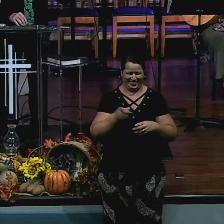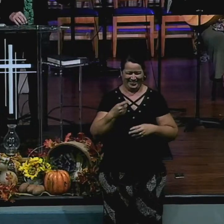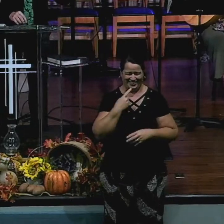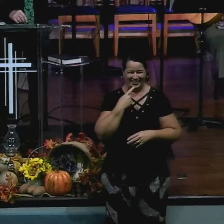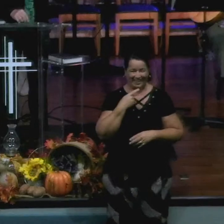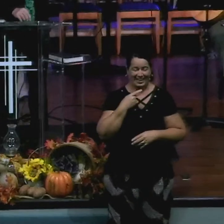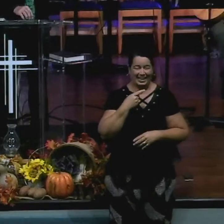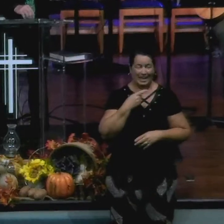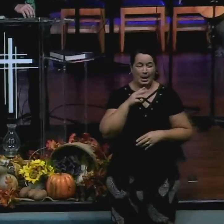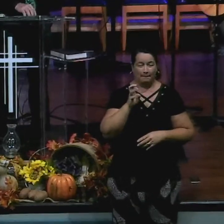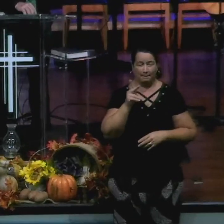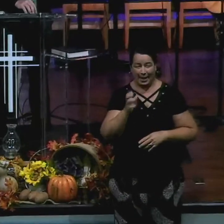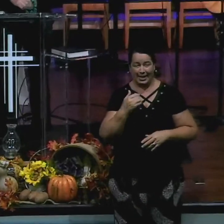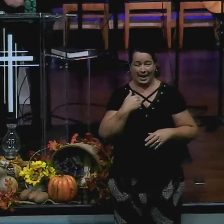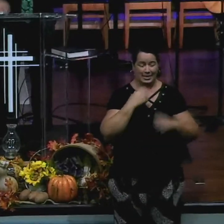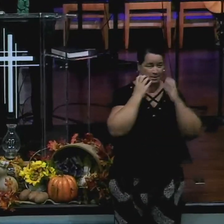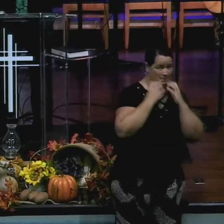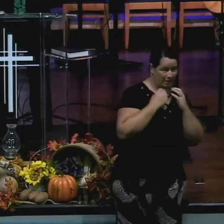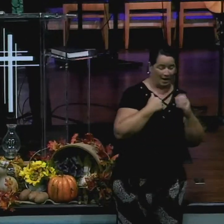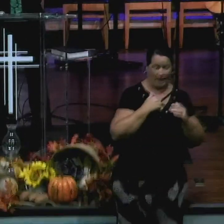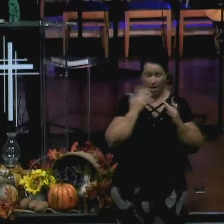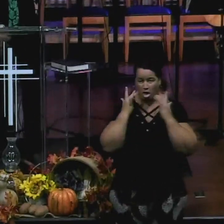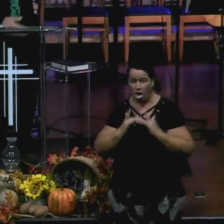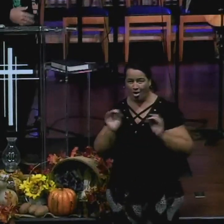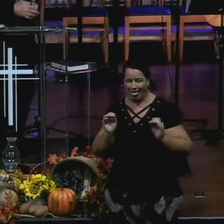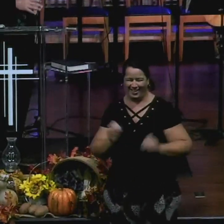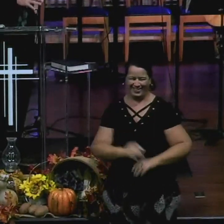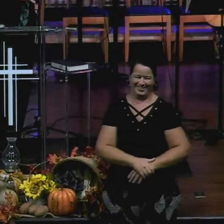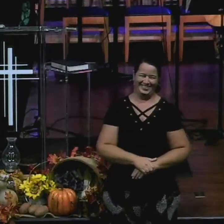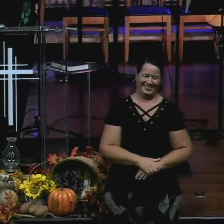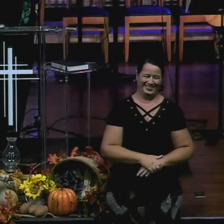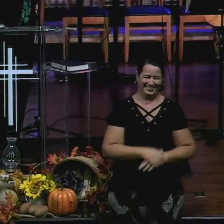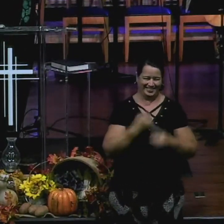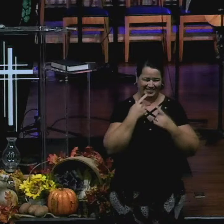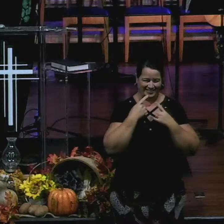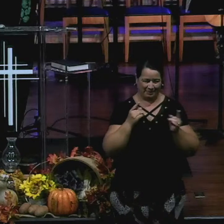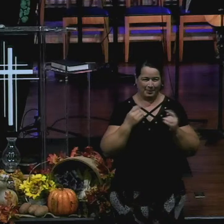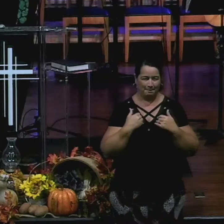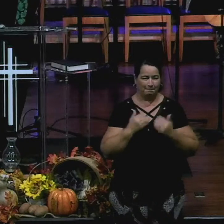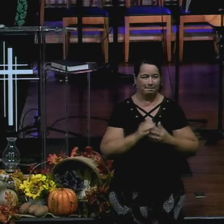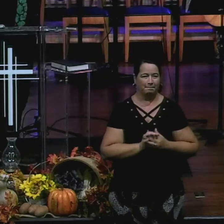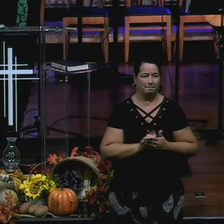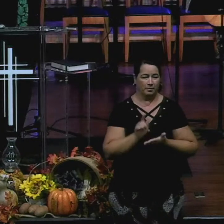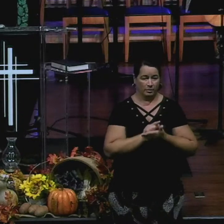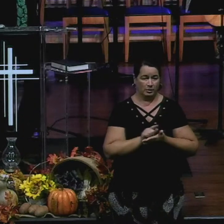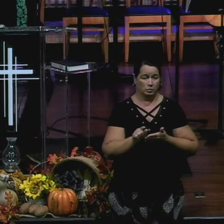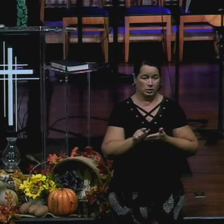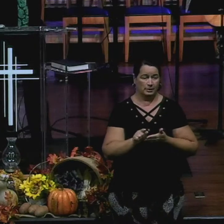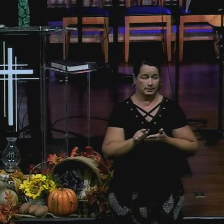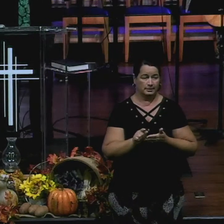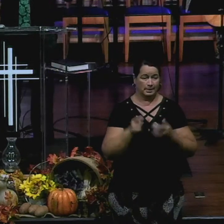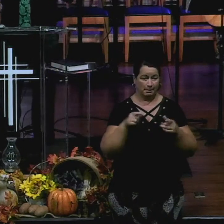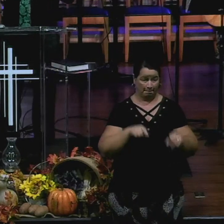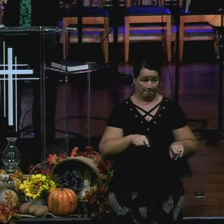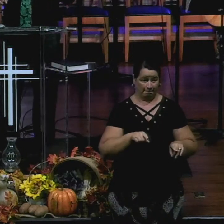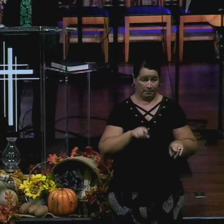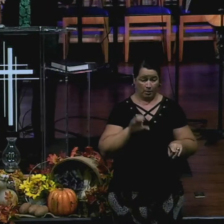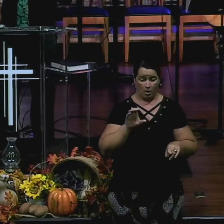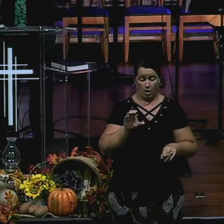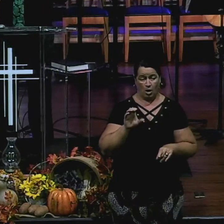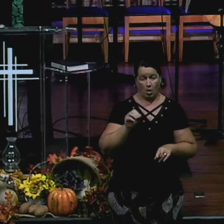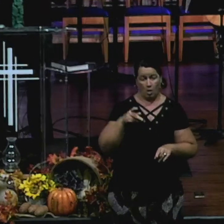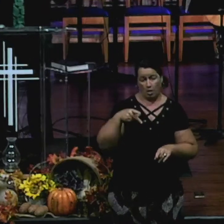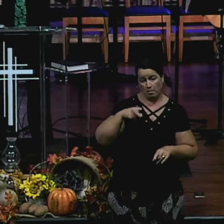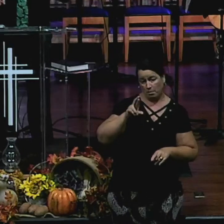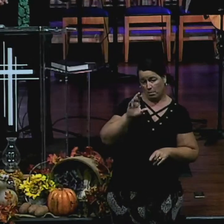he's the one with the beard. I'm not. Okay. I'd like to go through a few announcements. This week, our Onslow Pregnancy